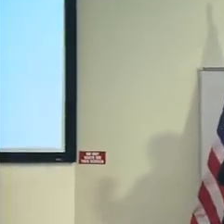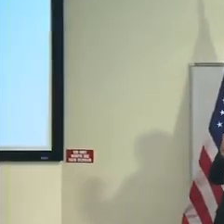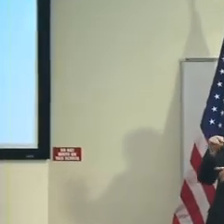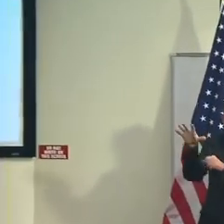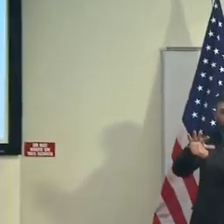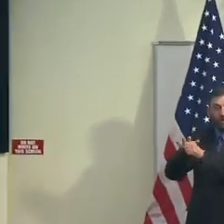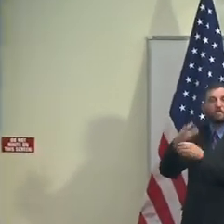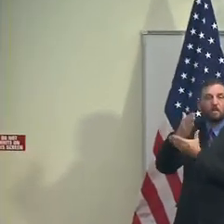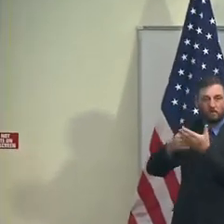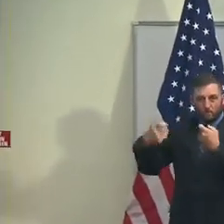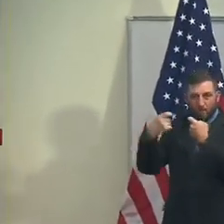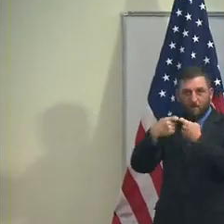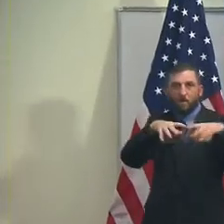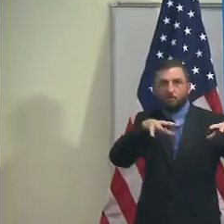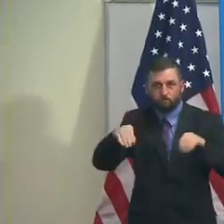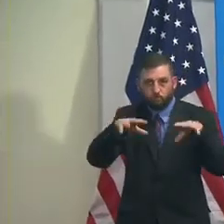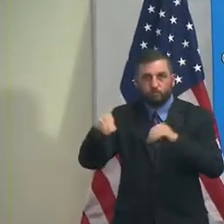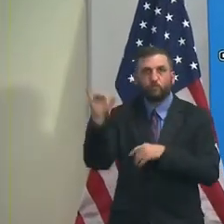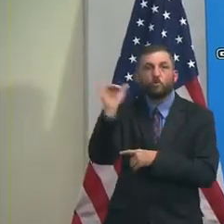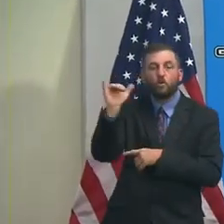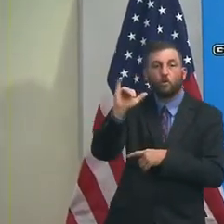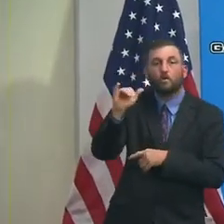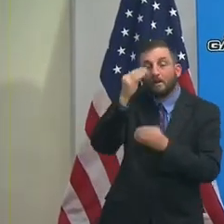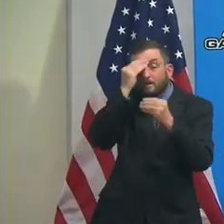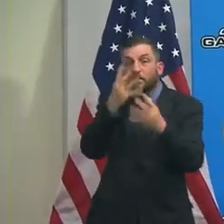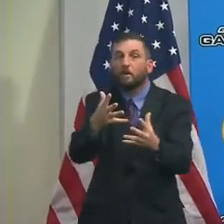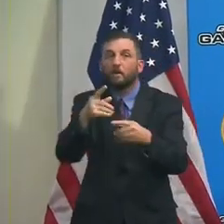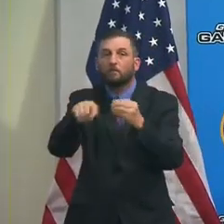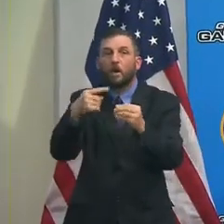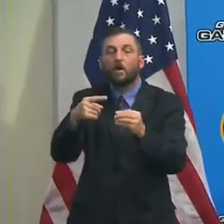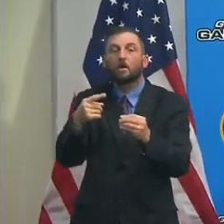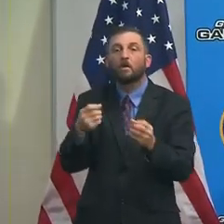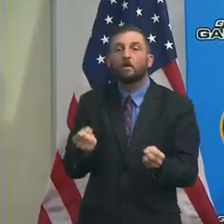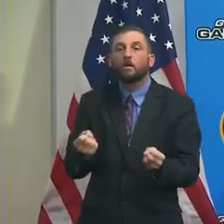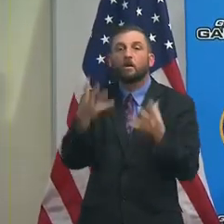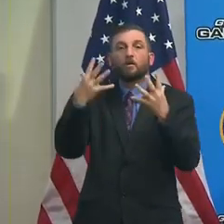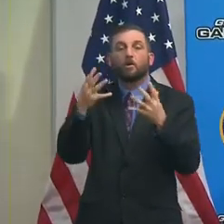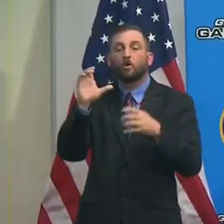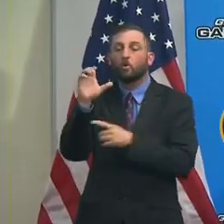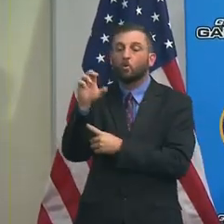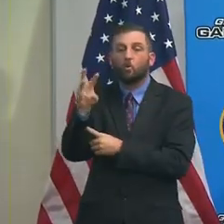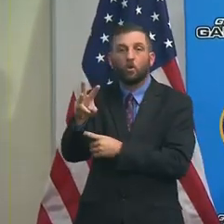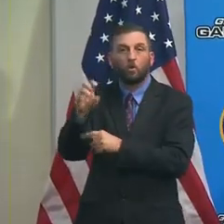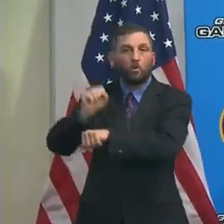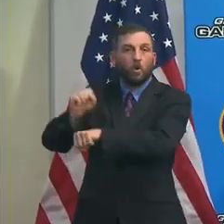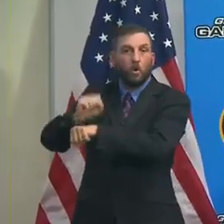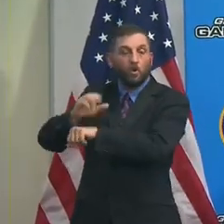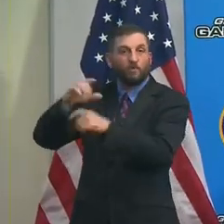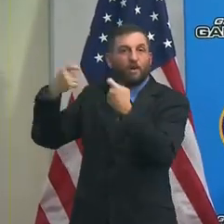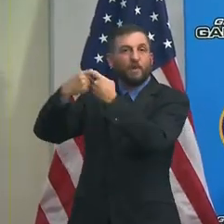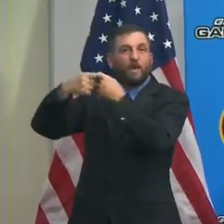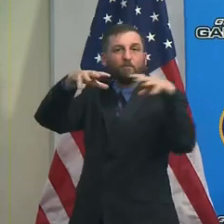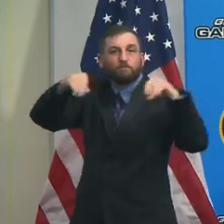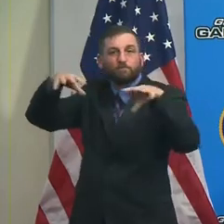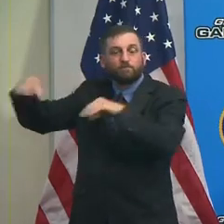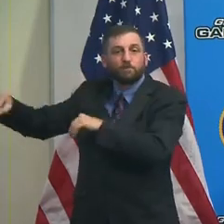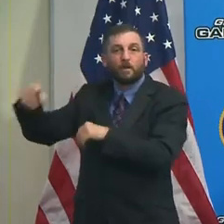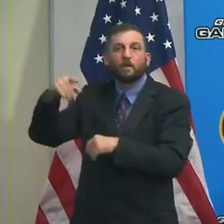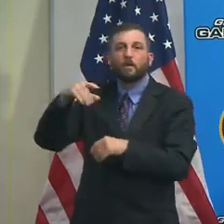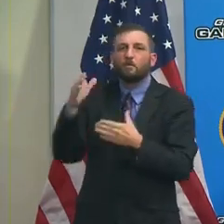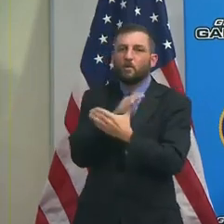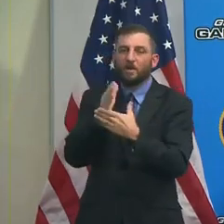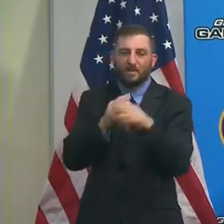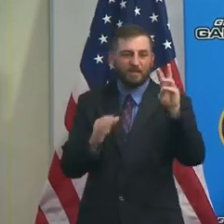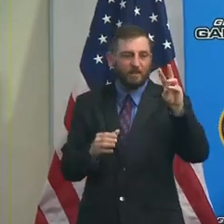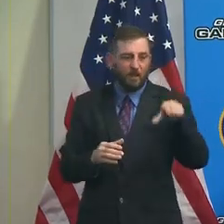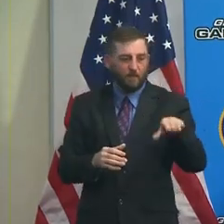power outages, just an update on the number of crew that are here, crew members. There are 6,500 to